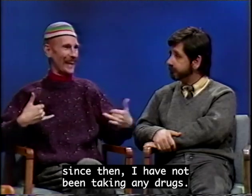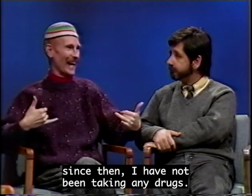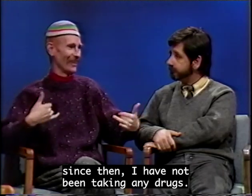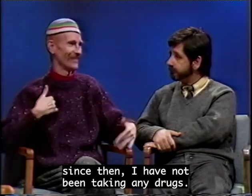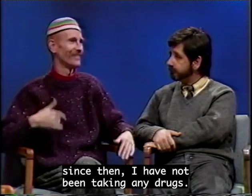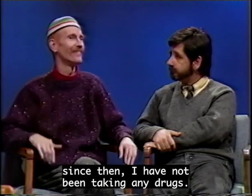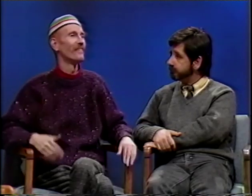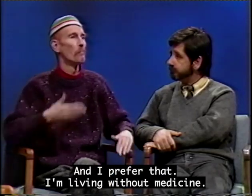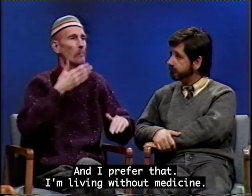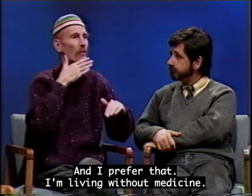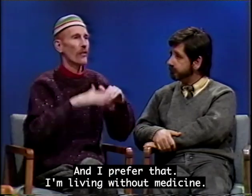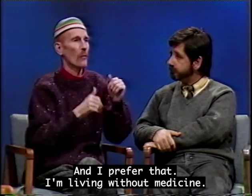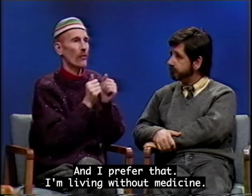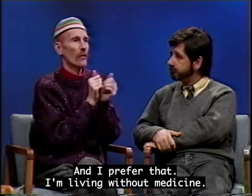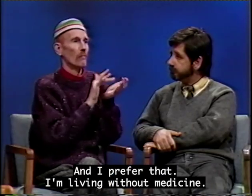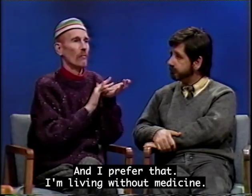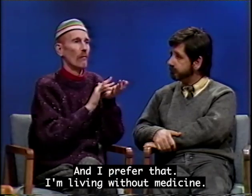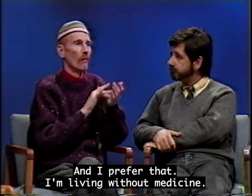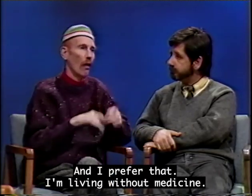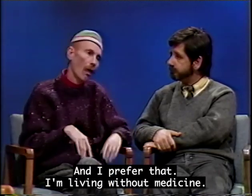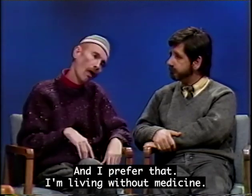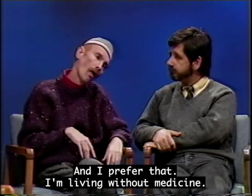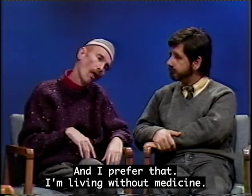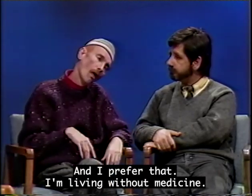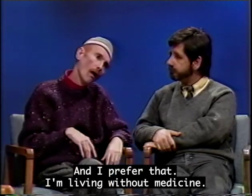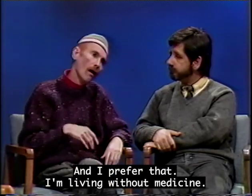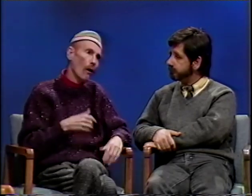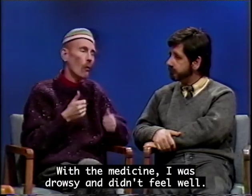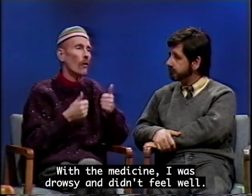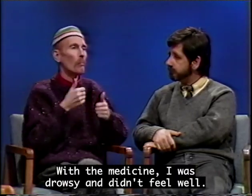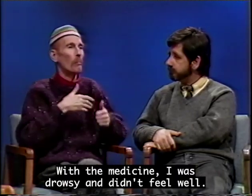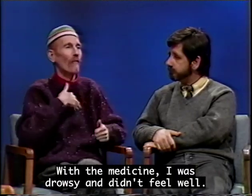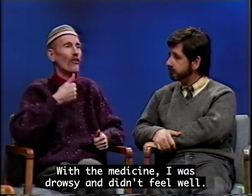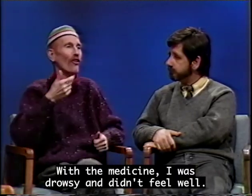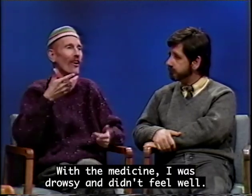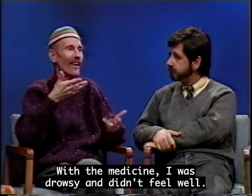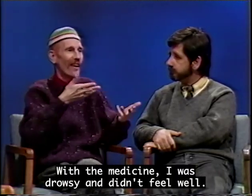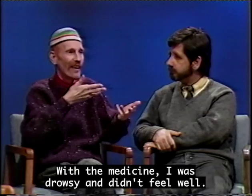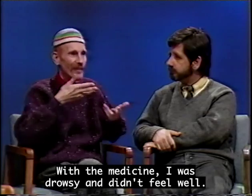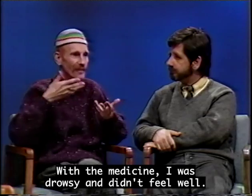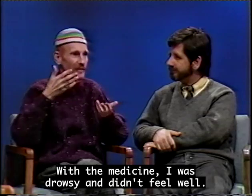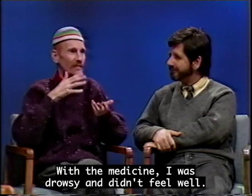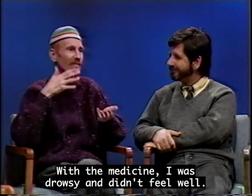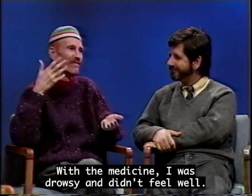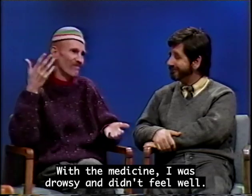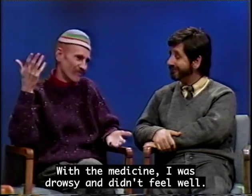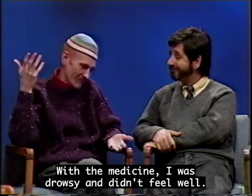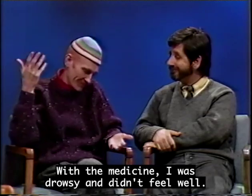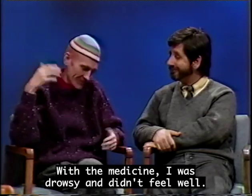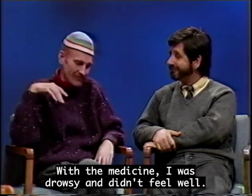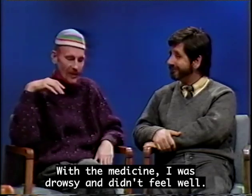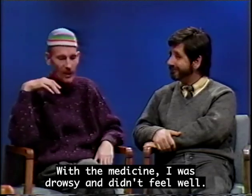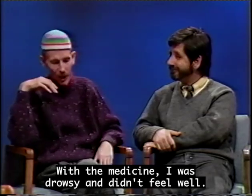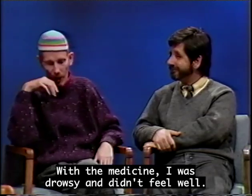drugs. And I prefer that. I'm living without medicine. With the medicine, I was drowsy and didn't feel well.